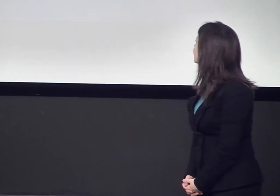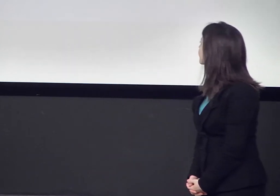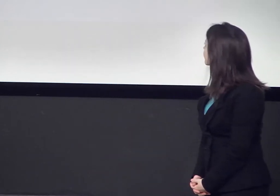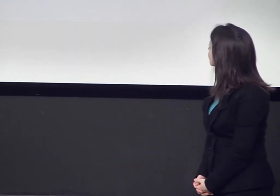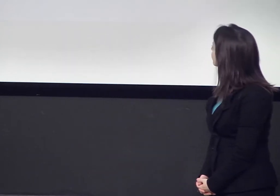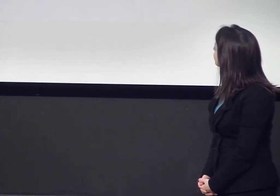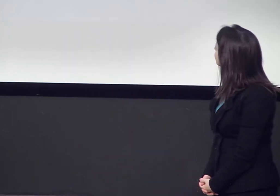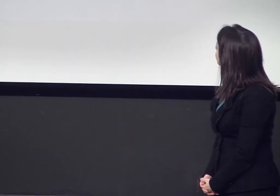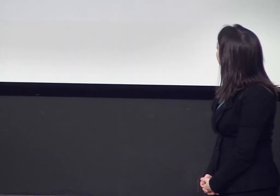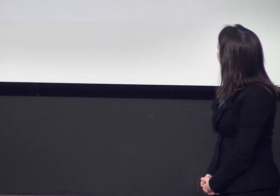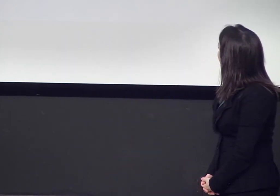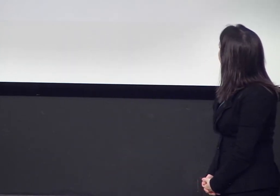slide.